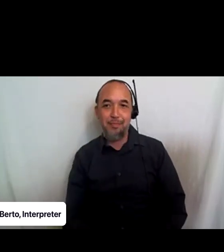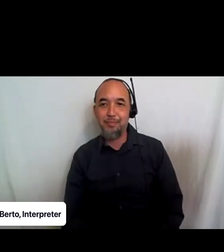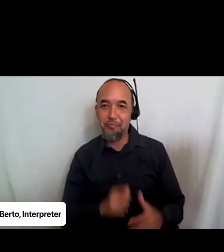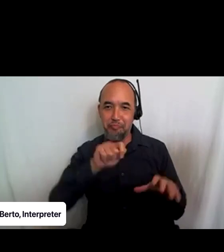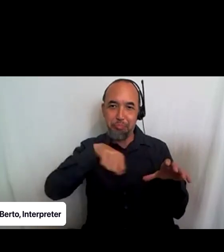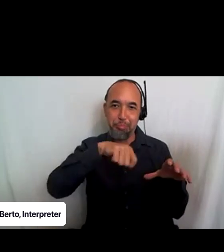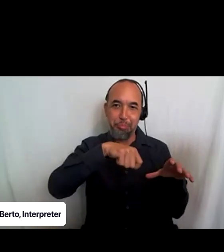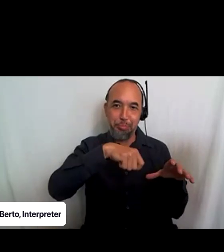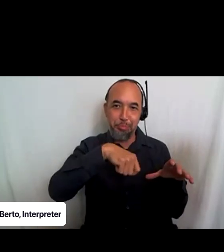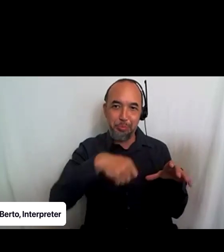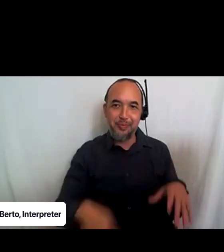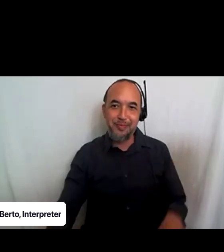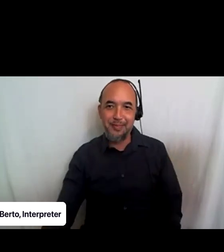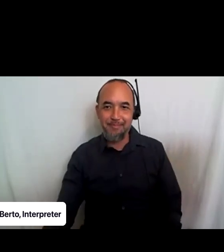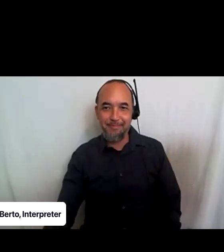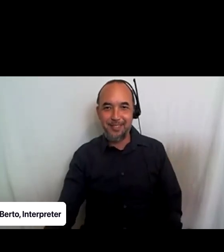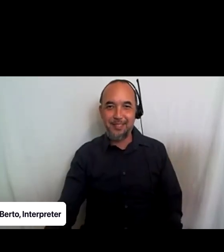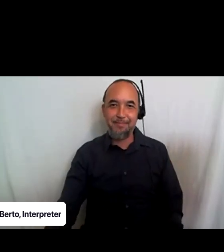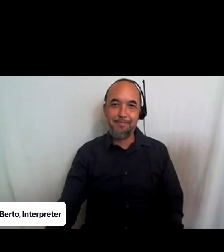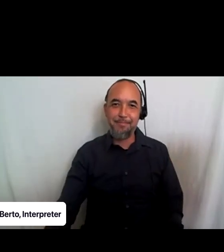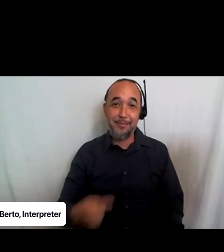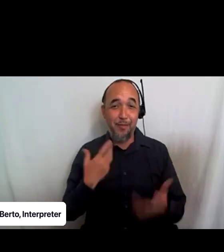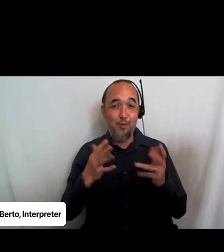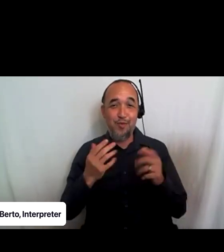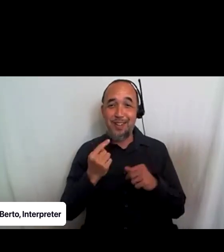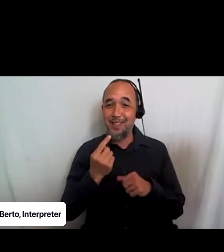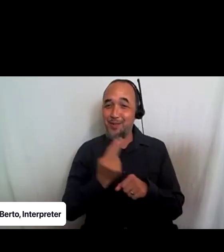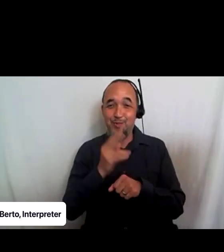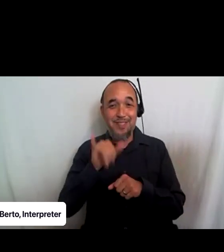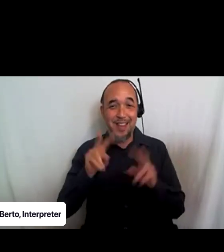No? Have I used that phrase too many times?